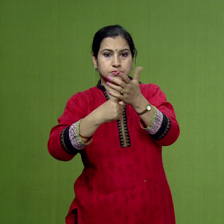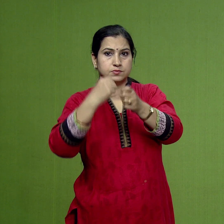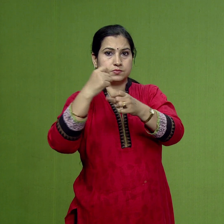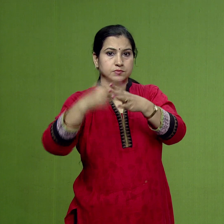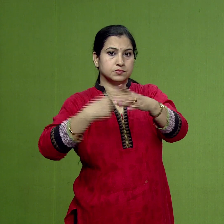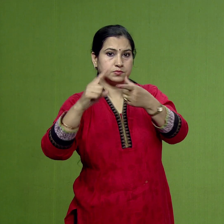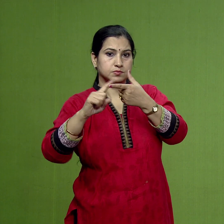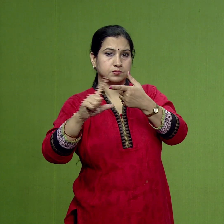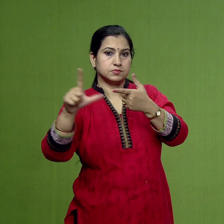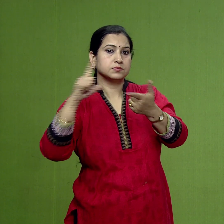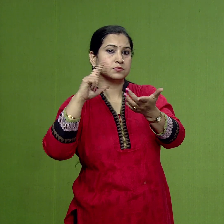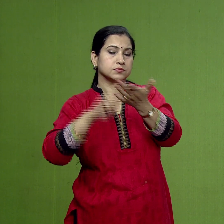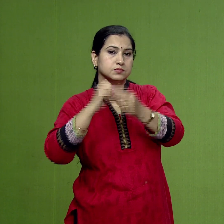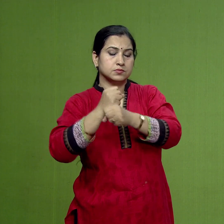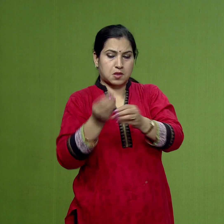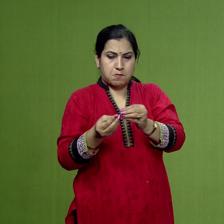Tibet passes through Jelepla.